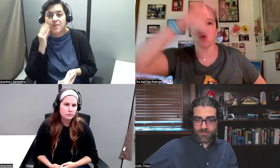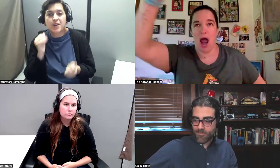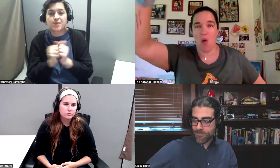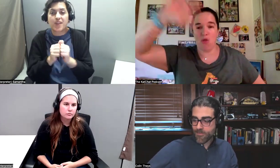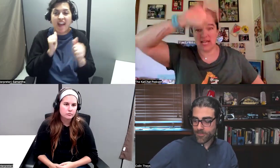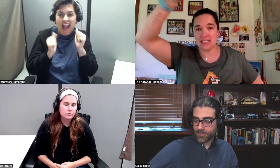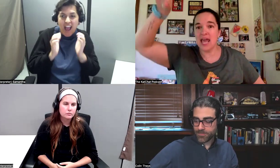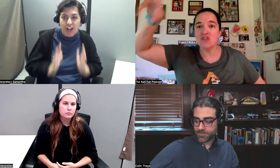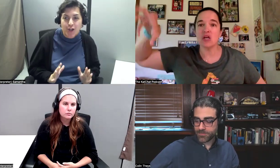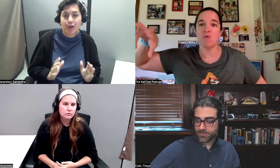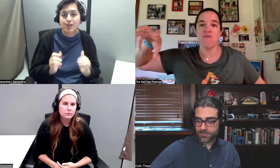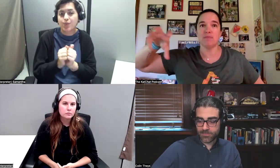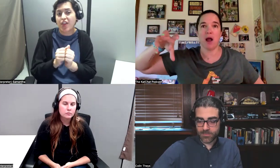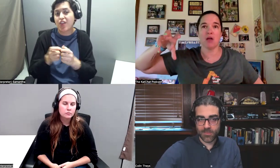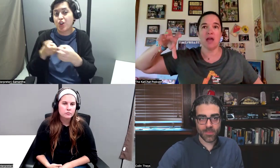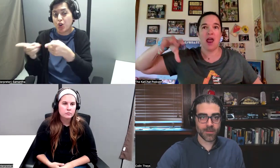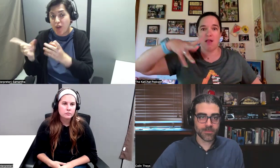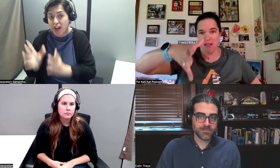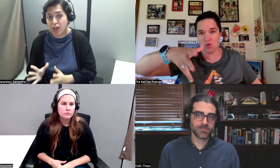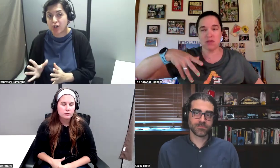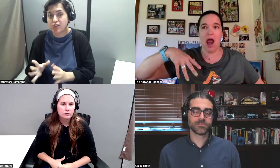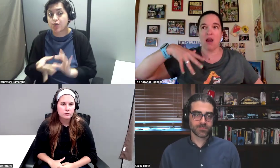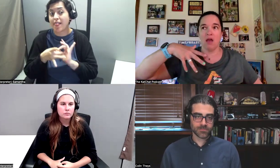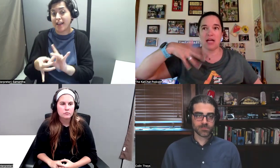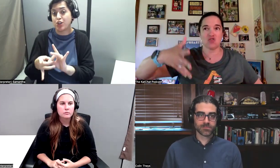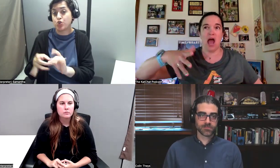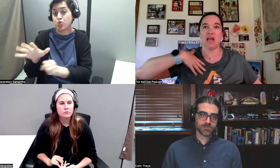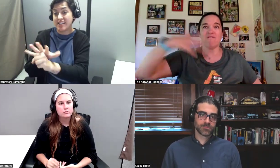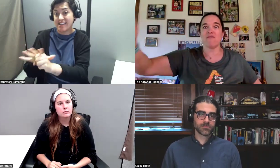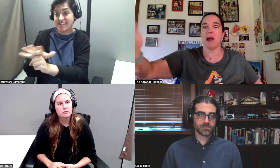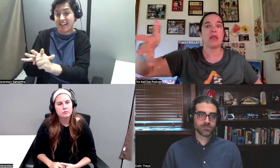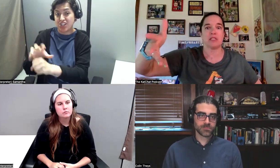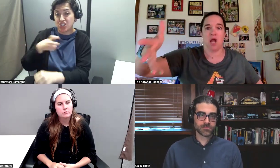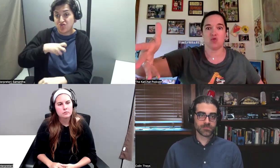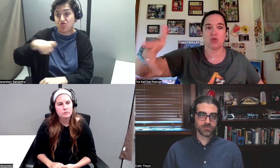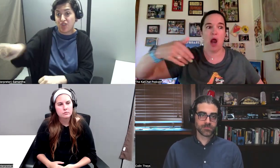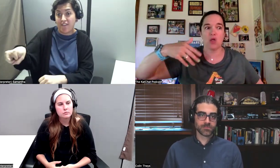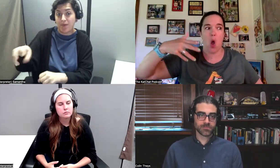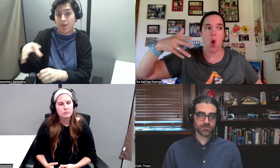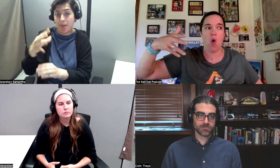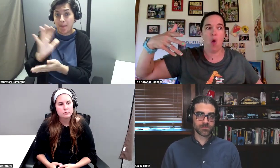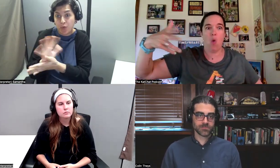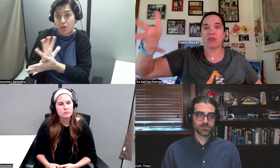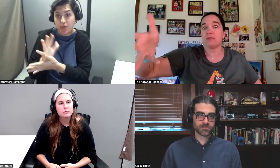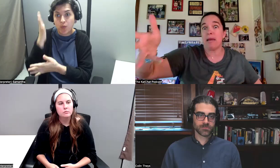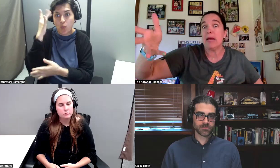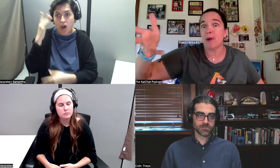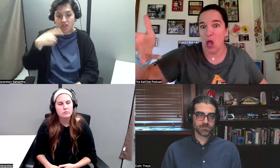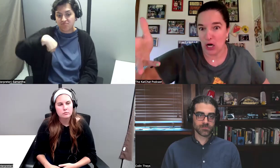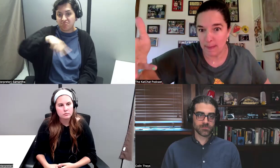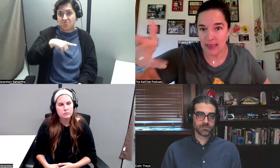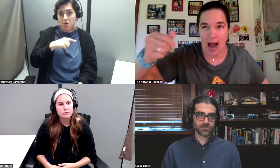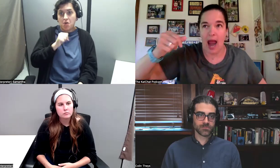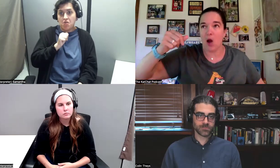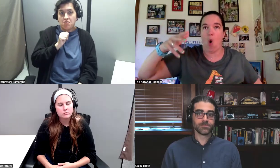directors with destination movies because, like you said, as a child, I've never been in the country, so I don't know what the people